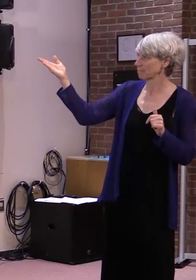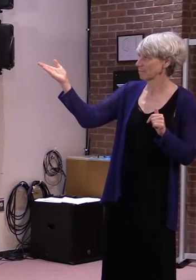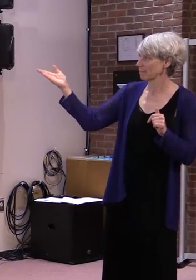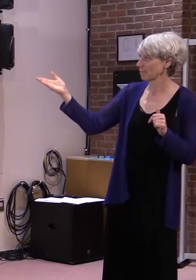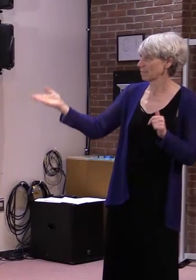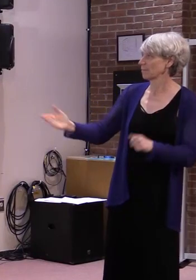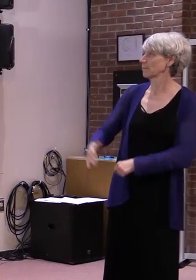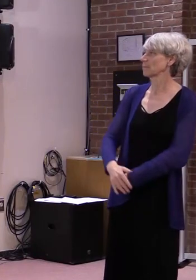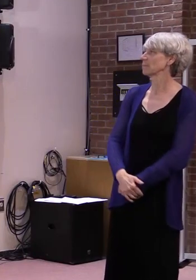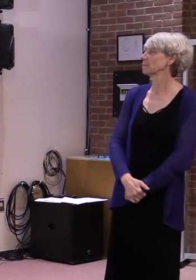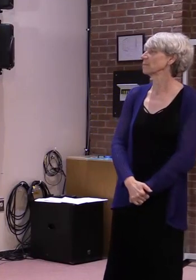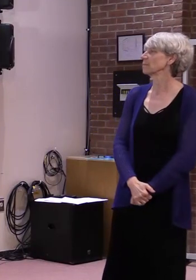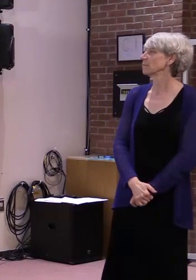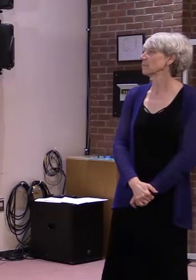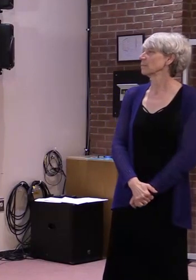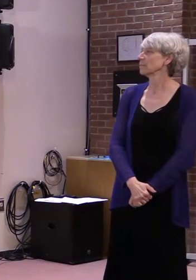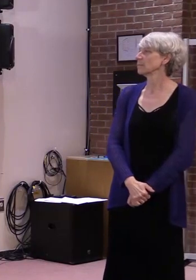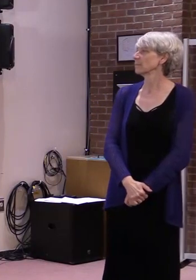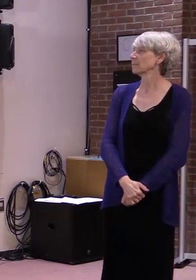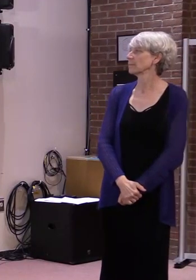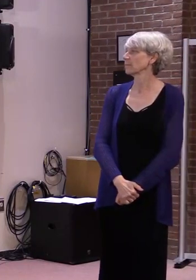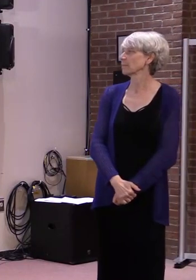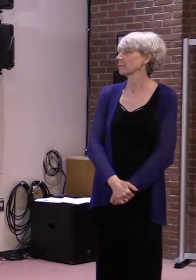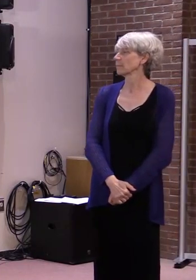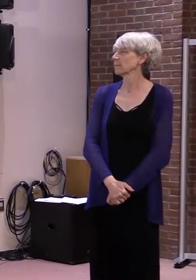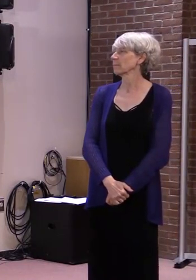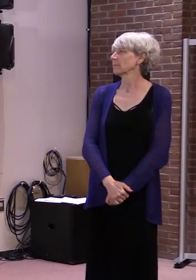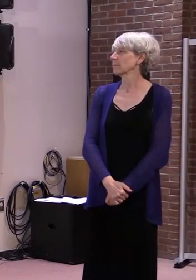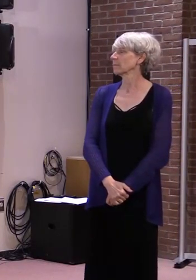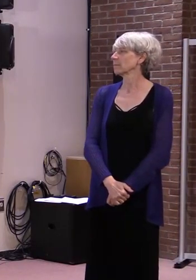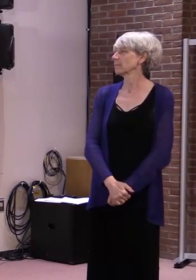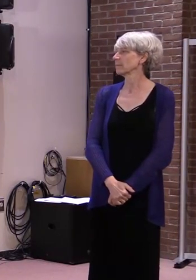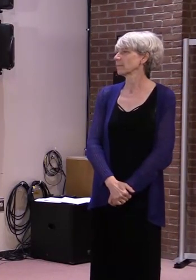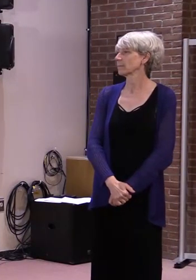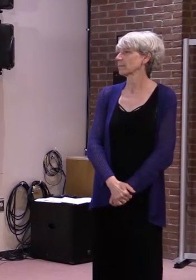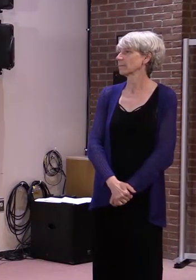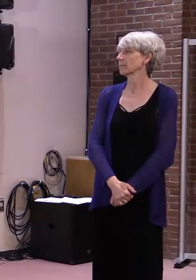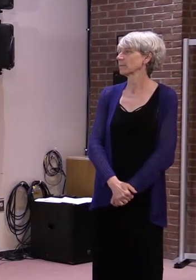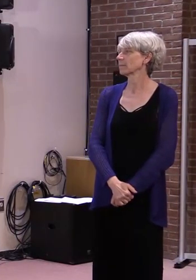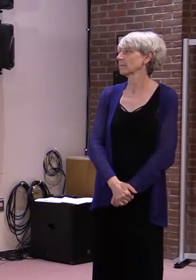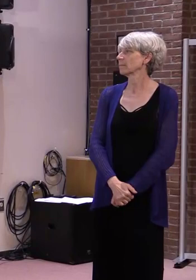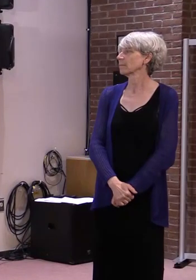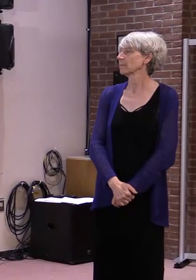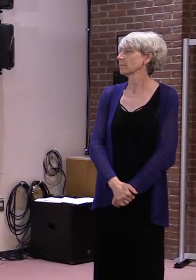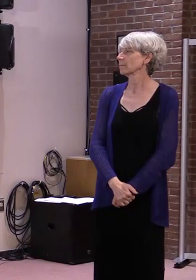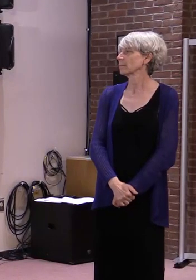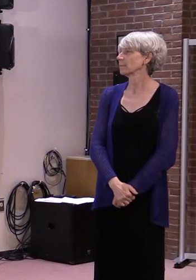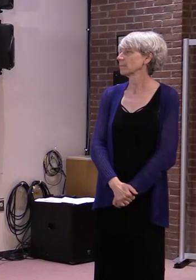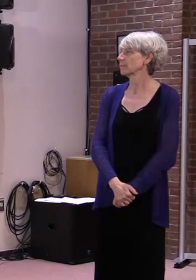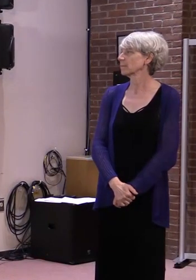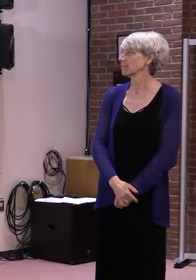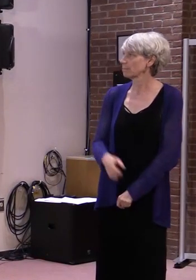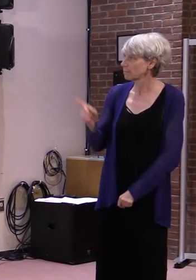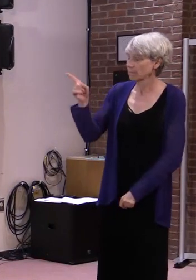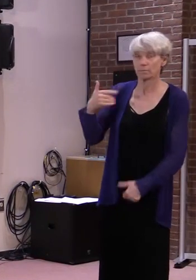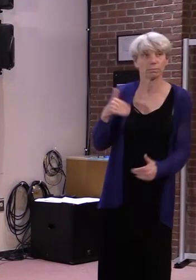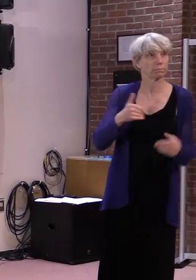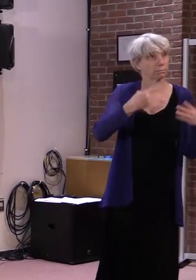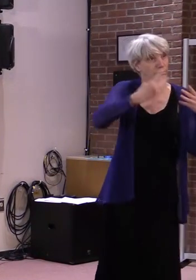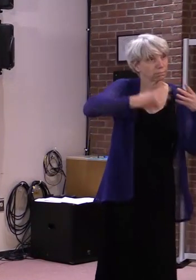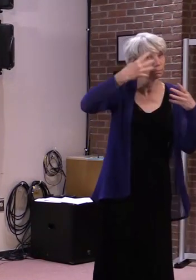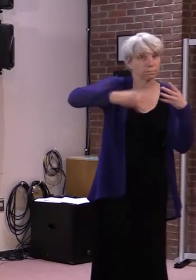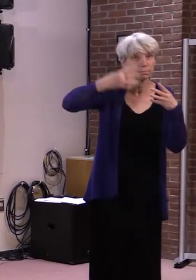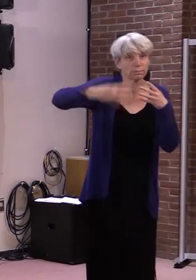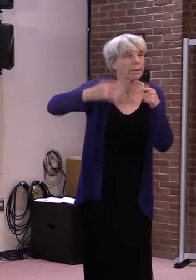Road in Berlin, the Warren Municipal Complex, and the Barton Fairground. So as you can see, we continue to